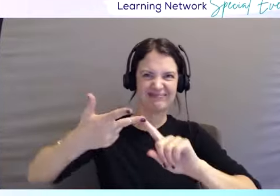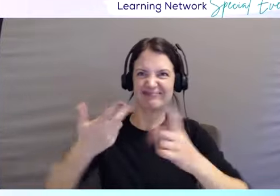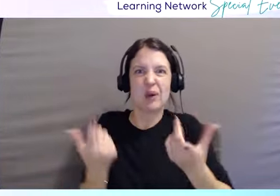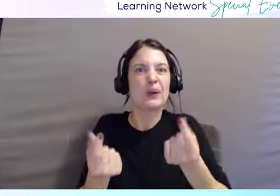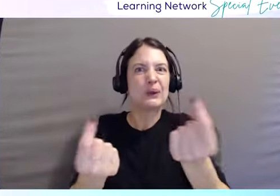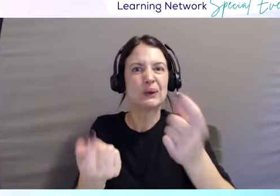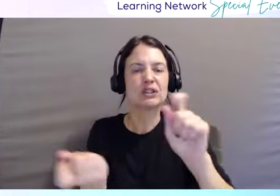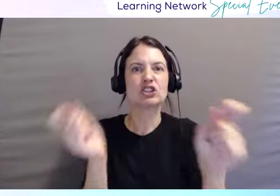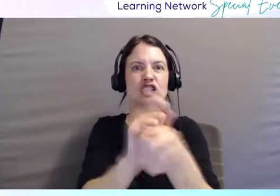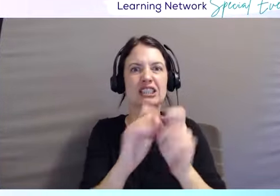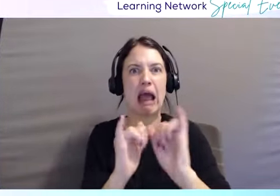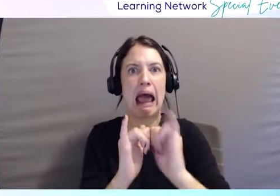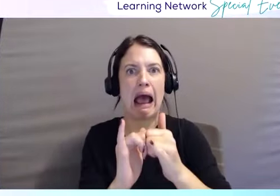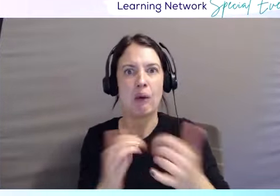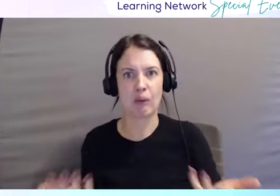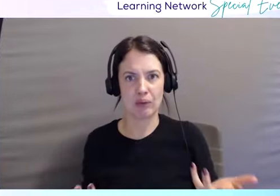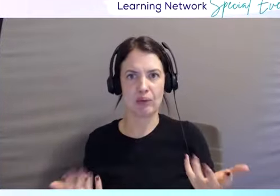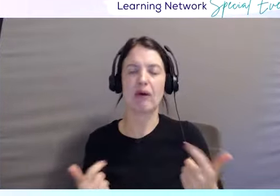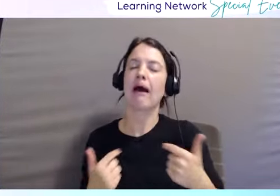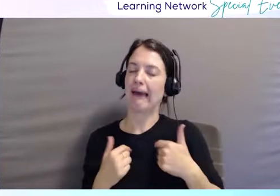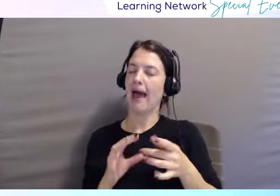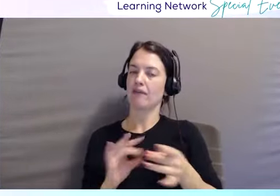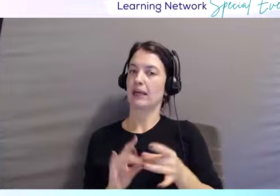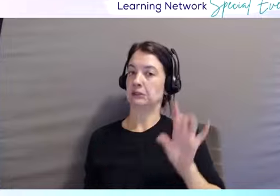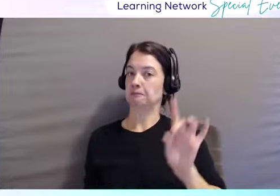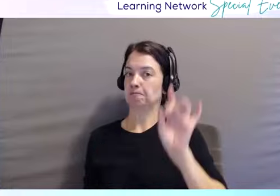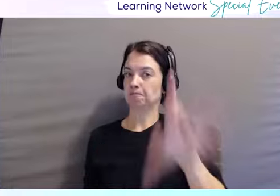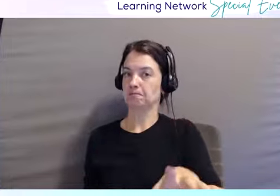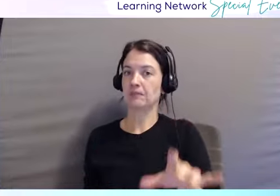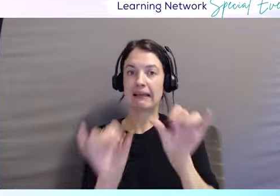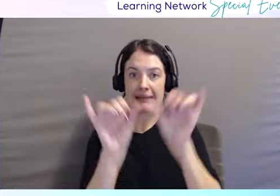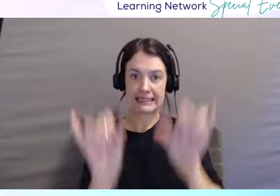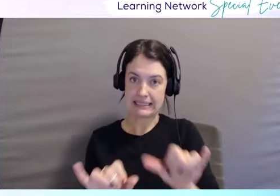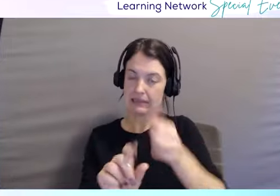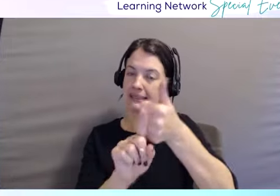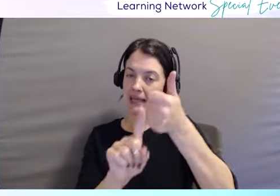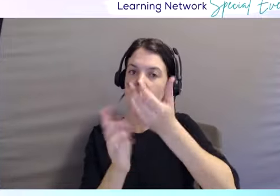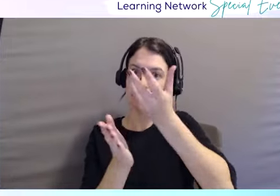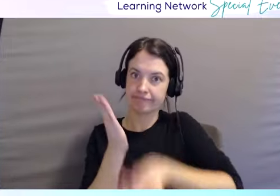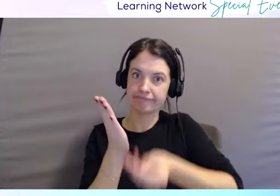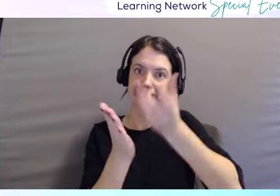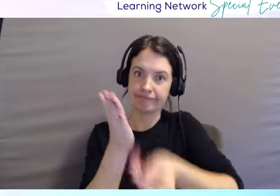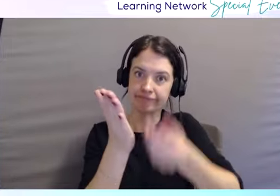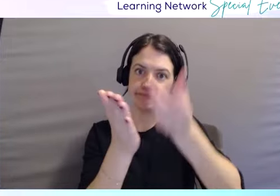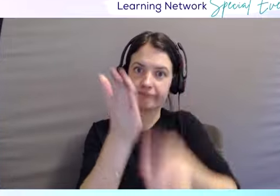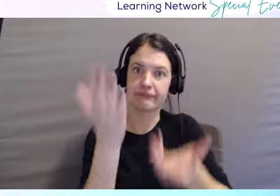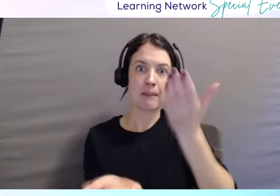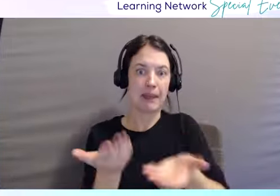of issues in the system in terms of just the awareness of links, the ongoing construction of silos, our